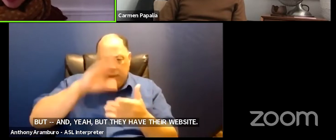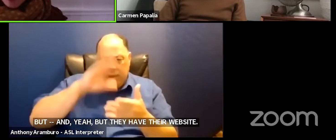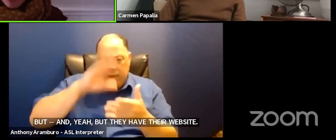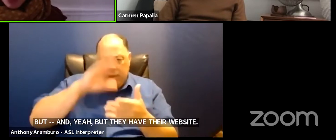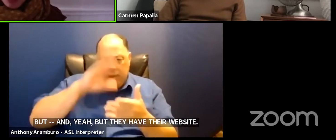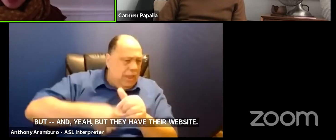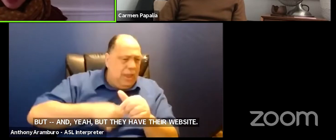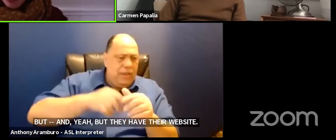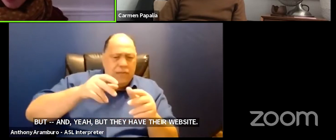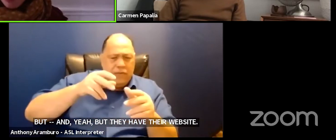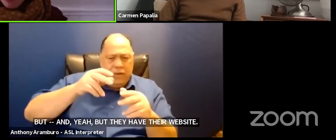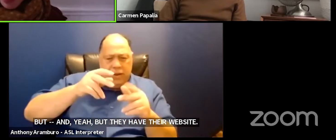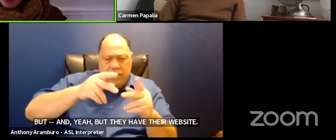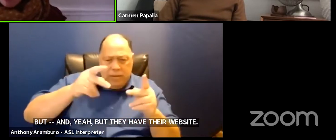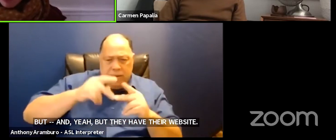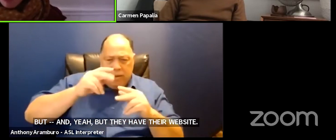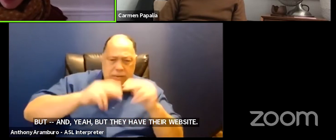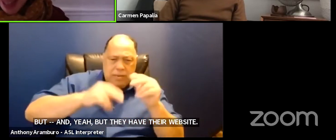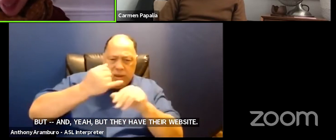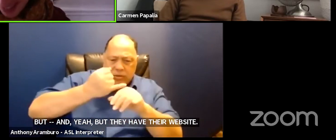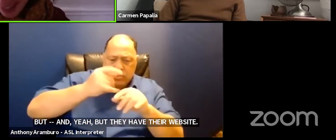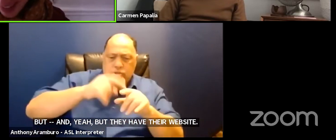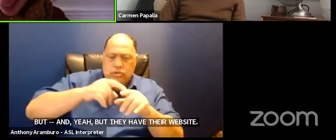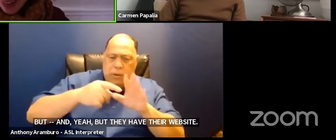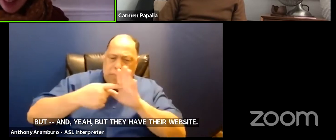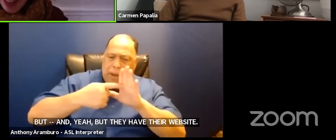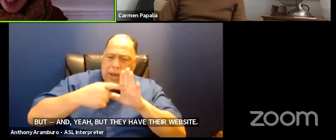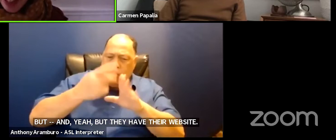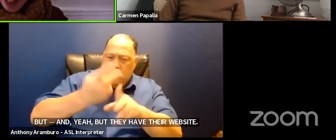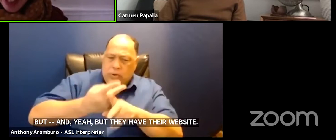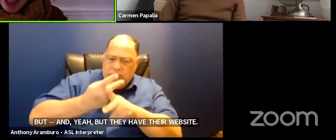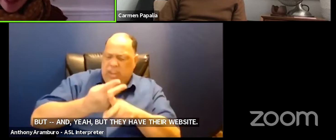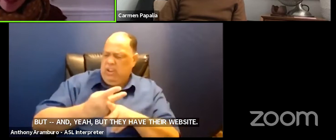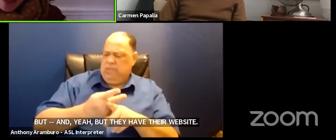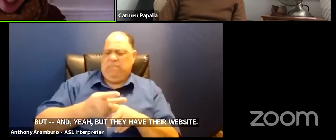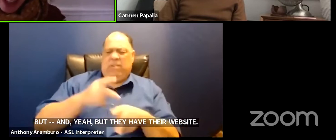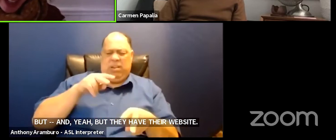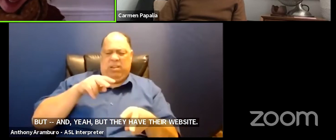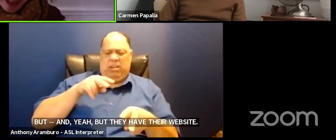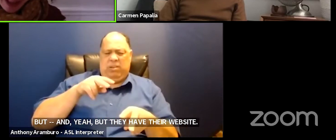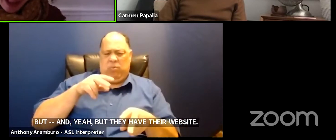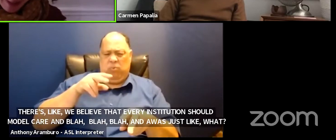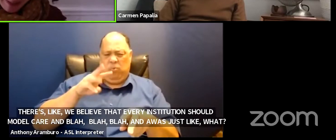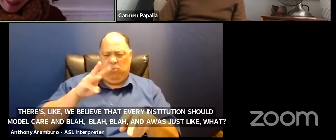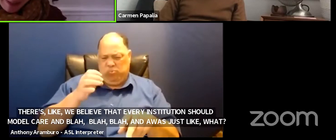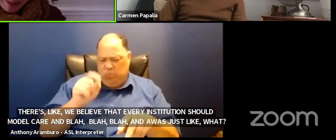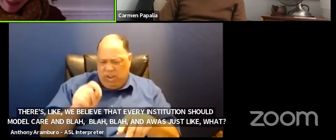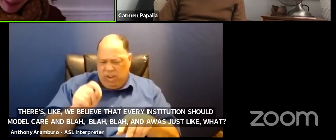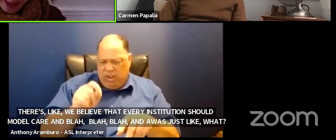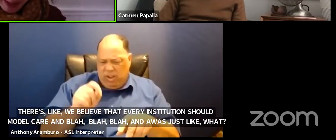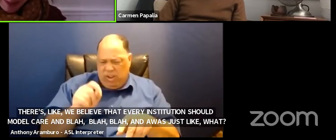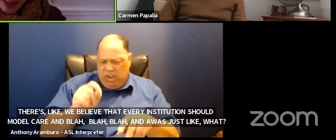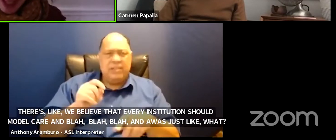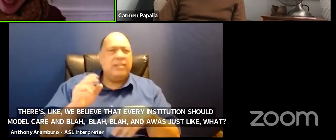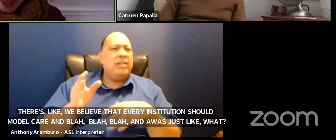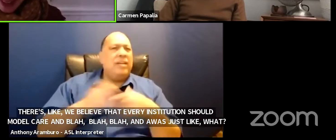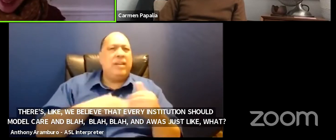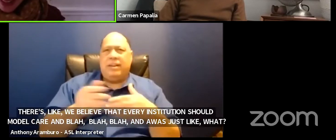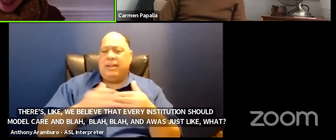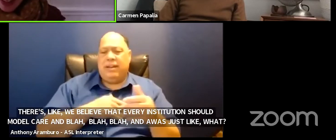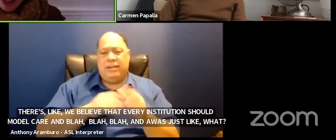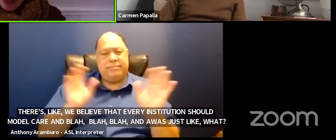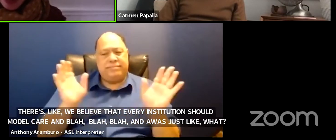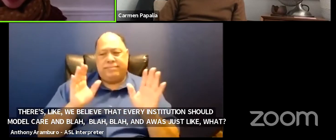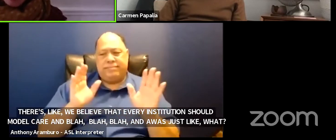institution should model care and blah, blah, blah. And I was just like, what? Like, anyhow, yeah, I don't know